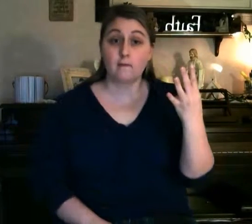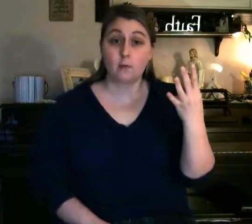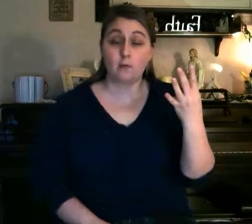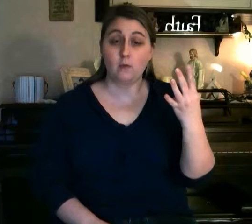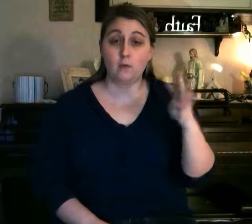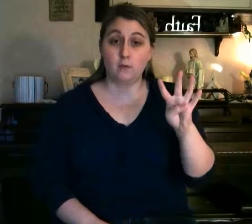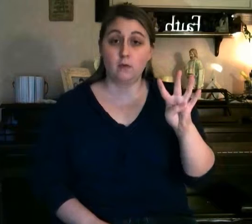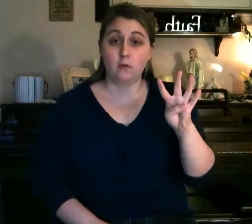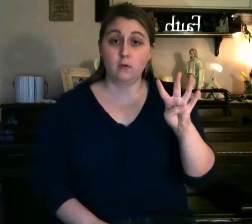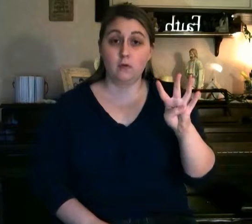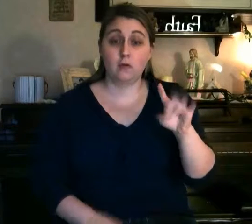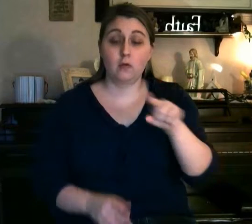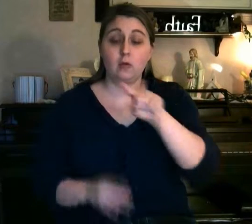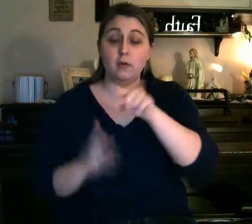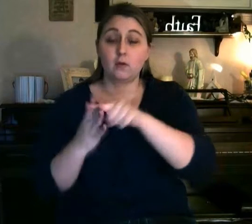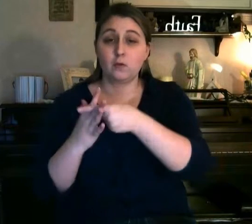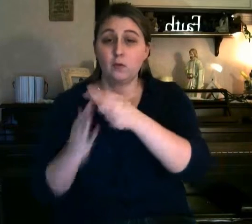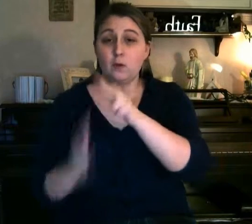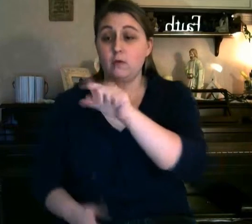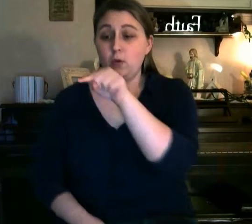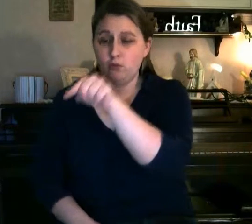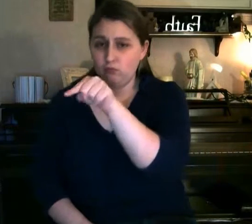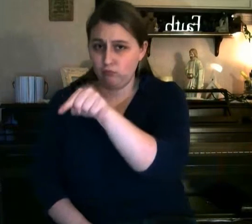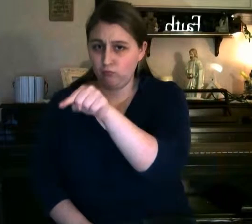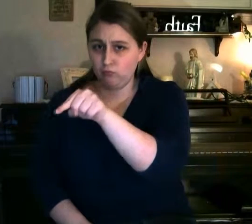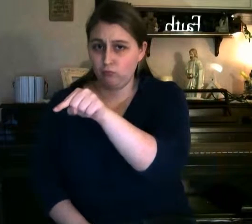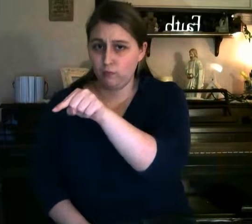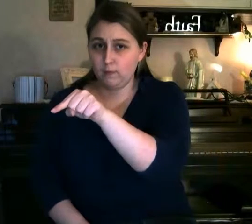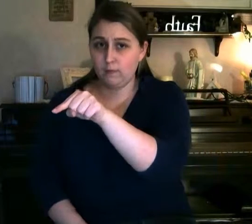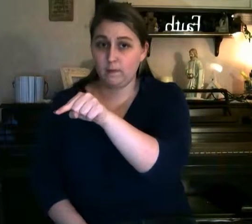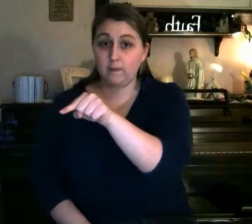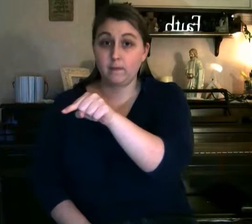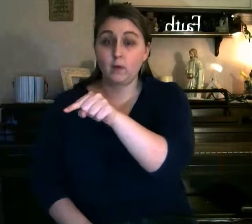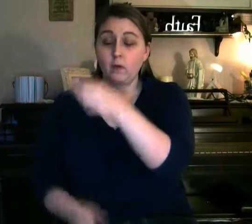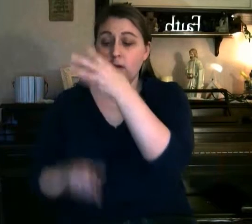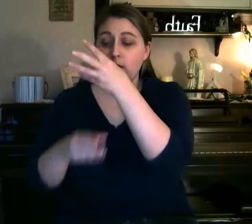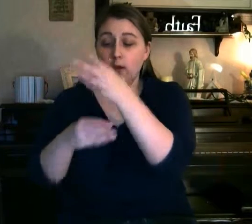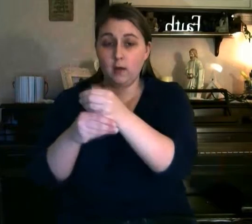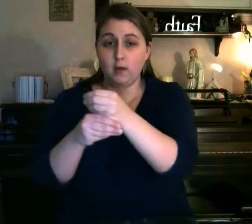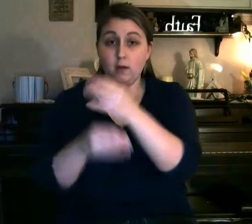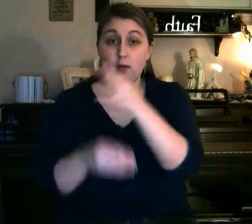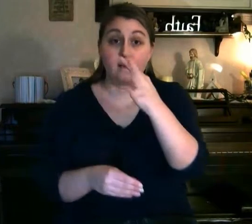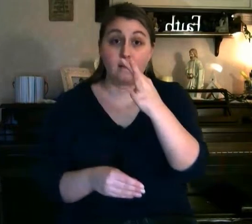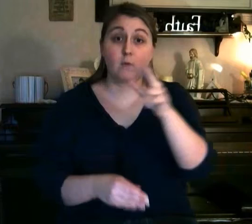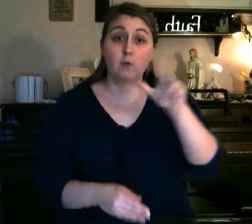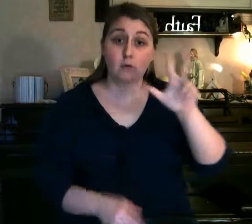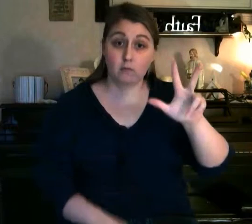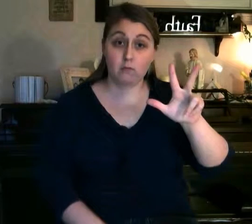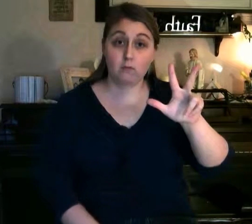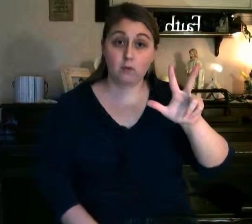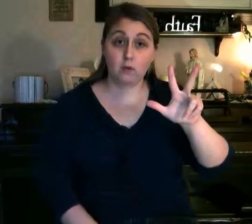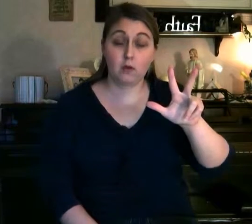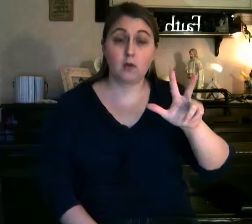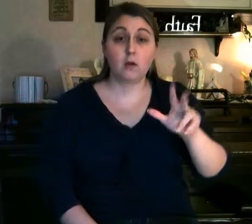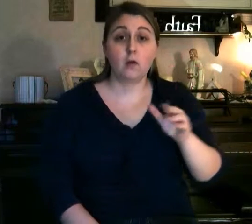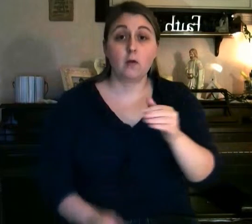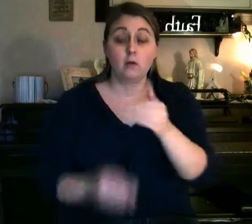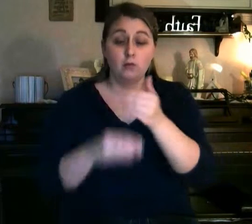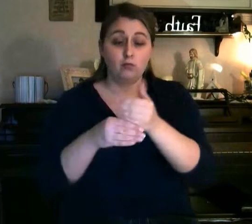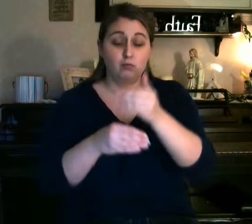3. So I have 3 here. And we're going to add 4 to that 3. So all we do is we go up the number line, or we go to the